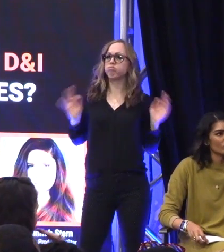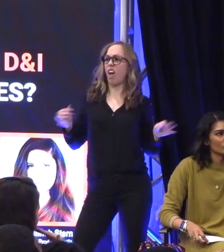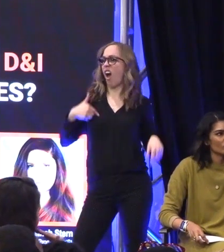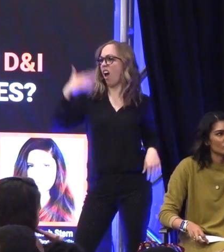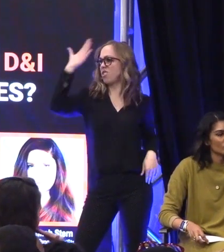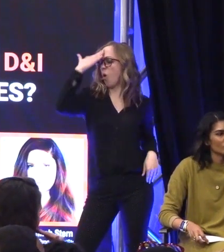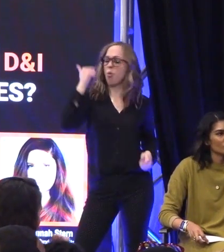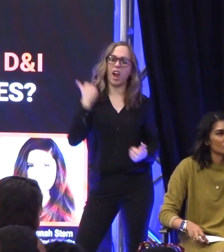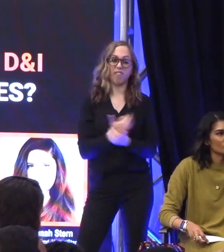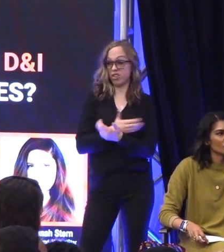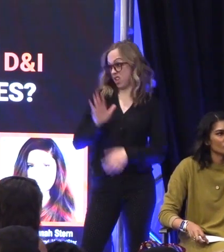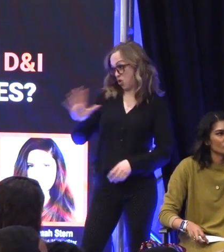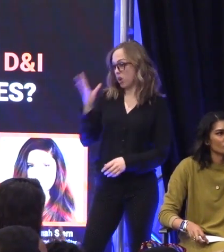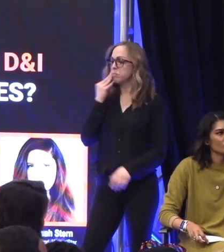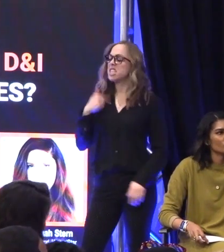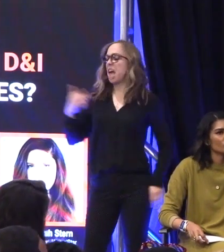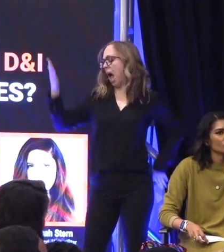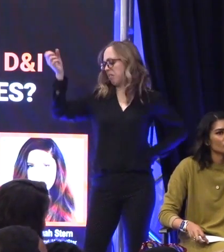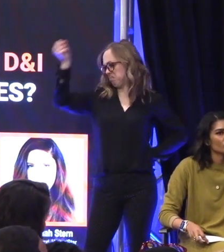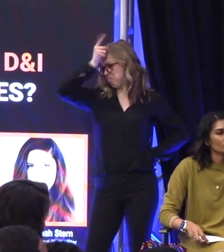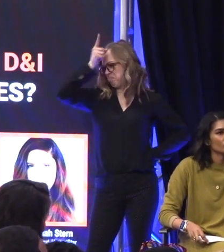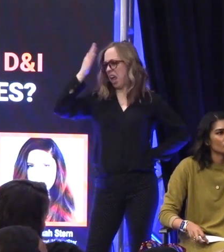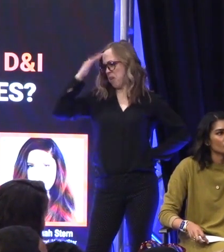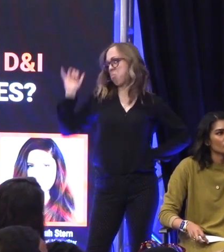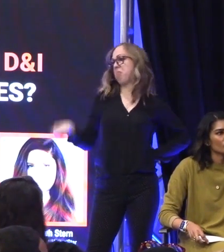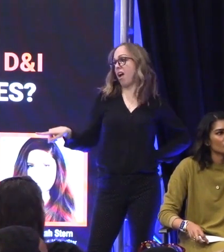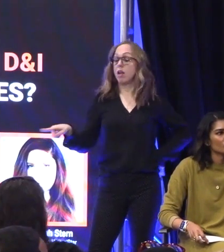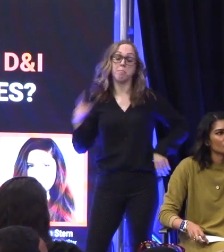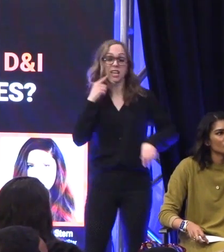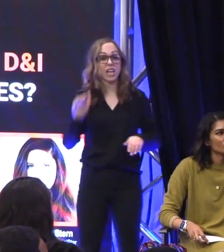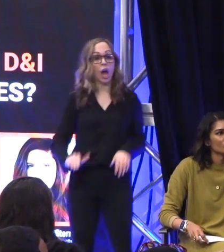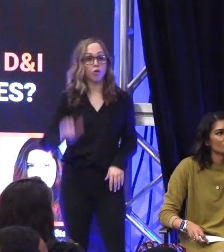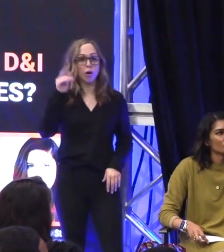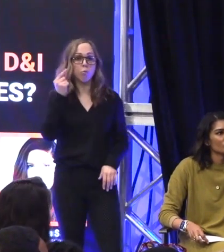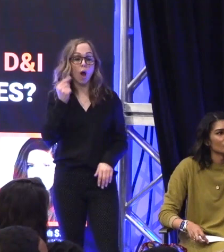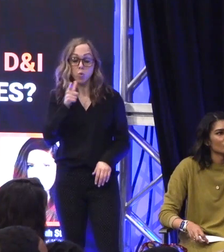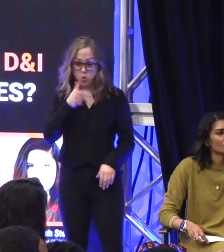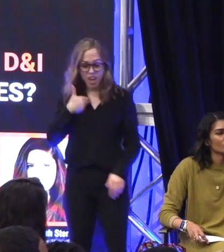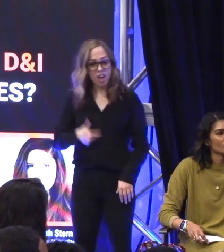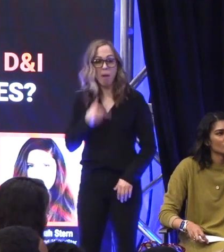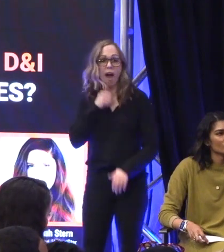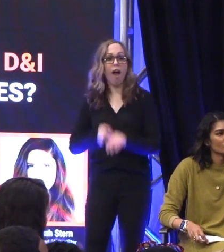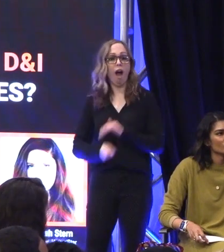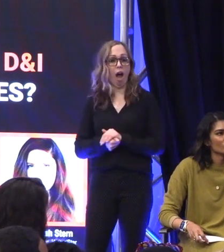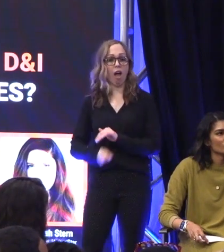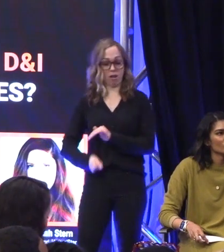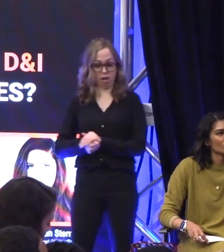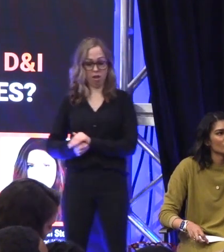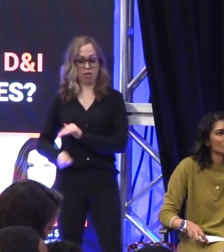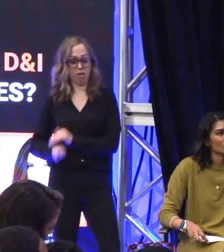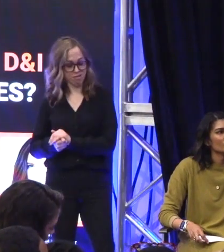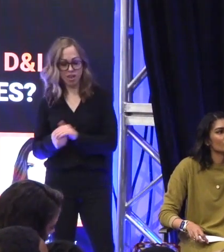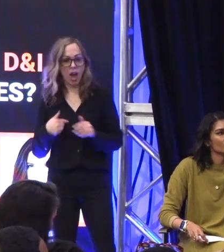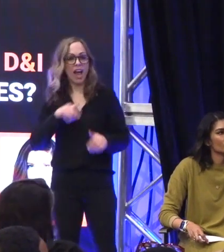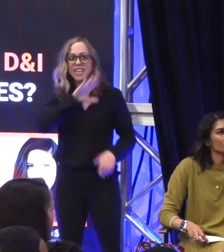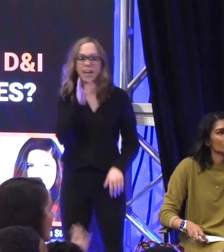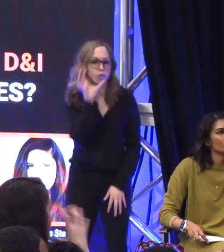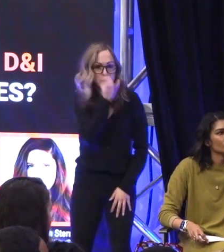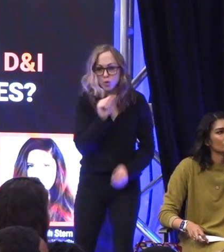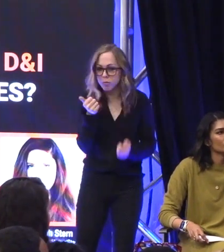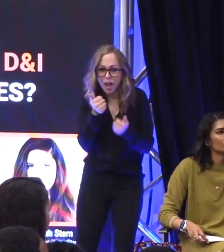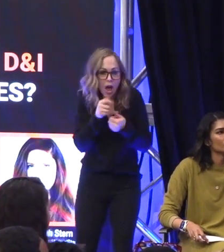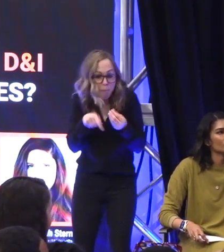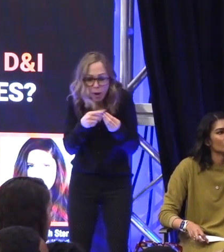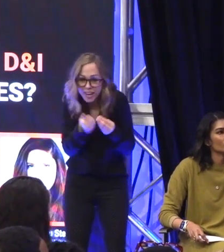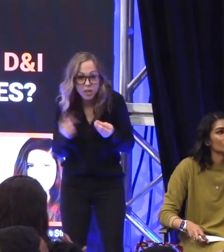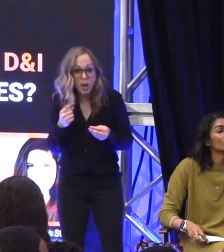this person is going through, you know nothing. Because I grew up at a time where I had to hide a lot of who I was. So I don't know. I don't make any assumptions about anybody